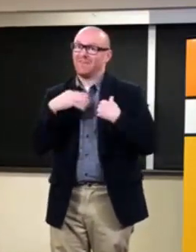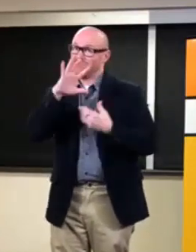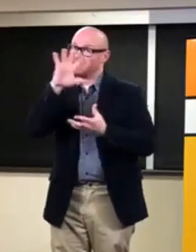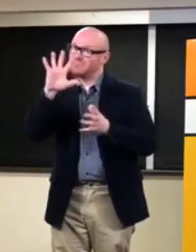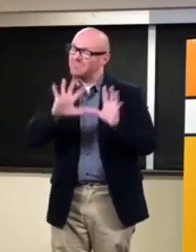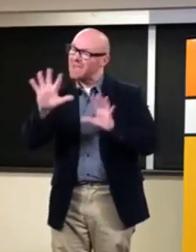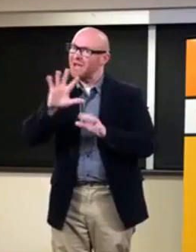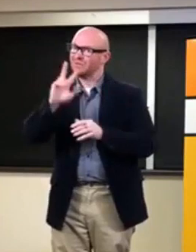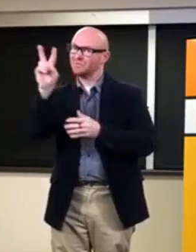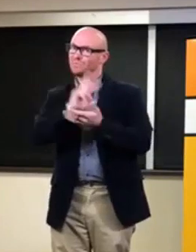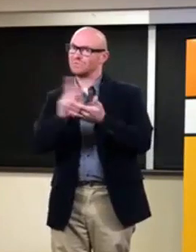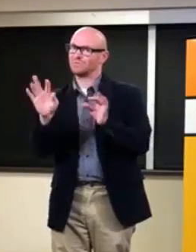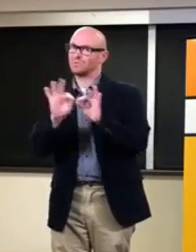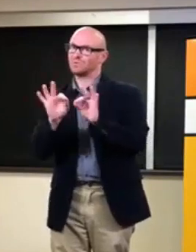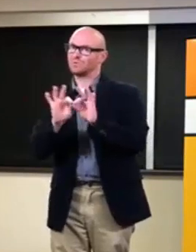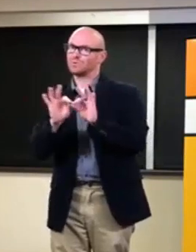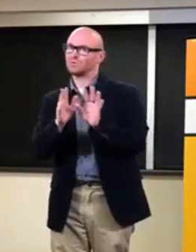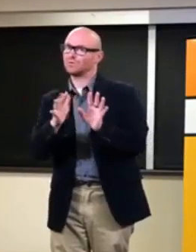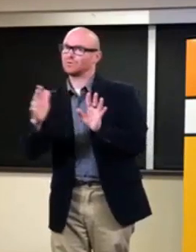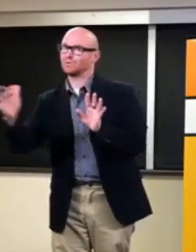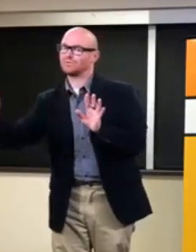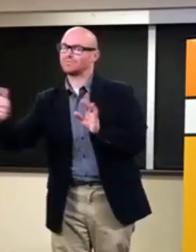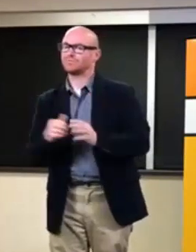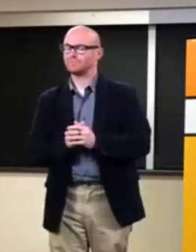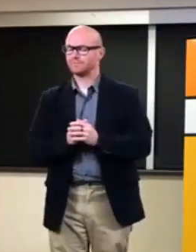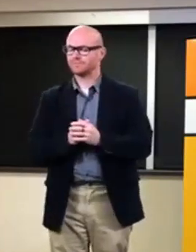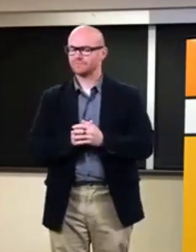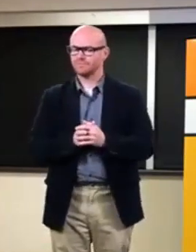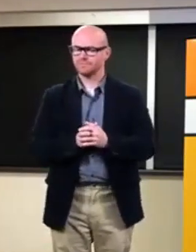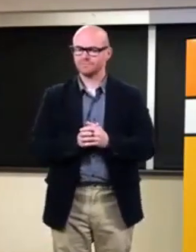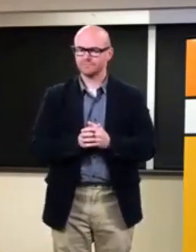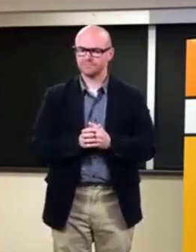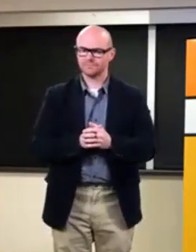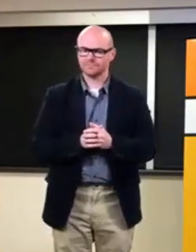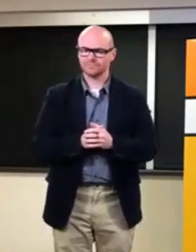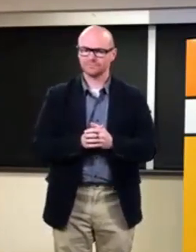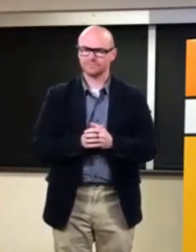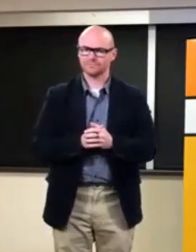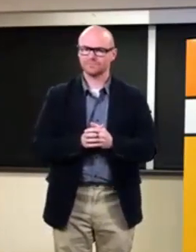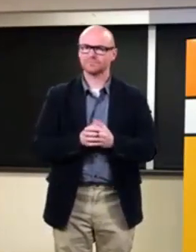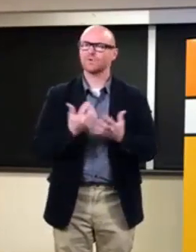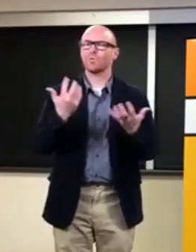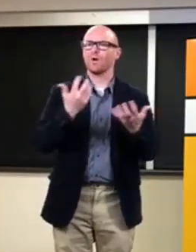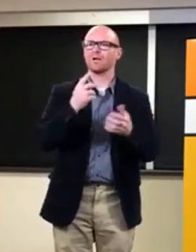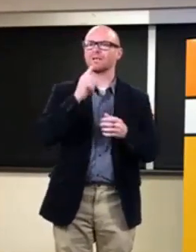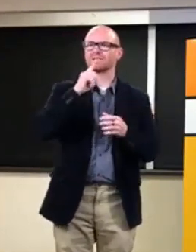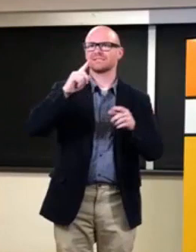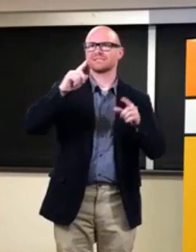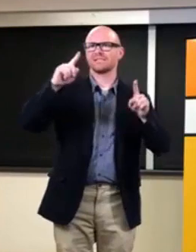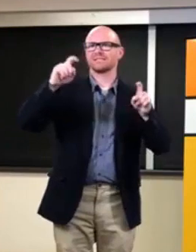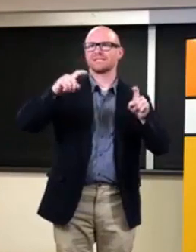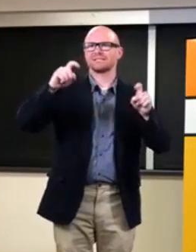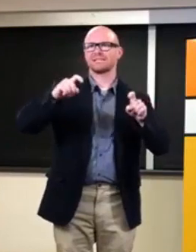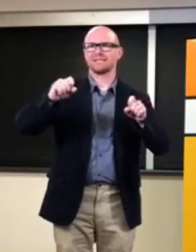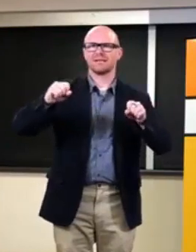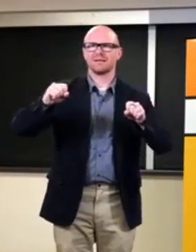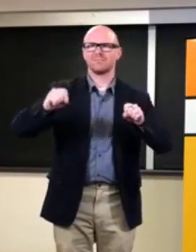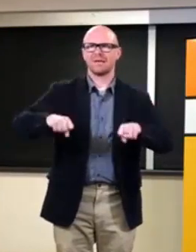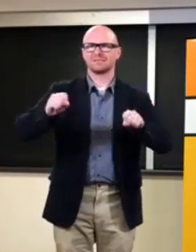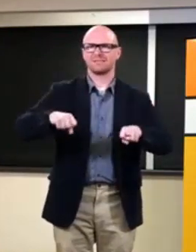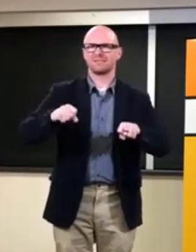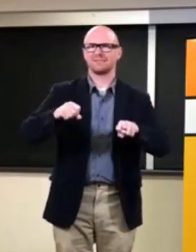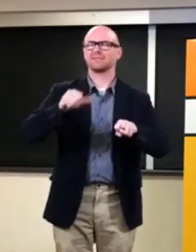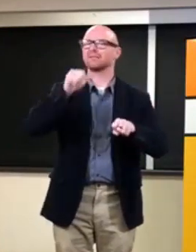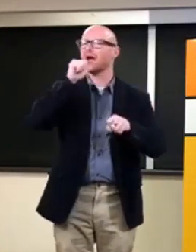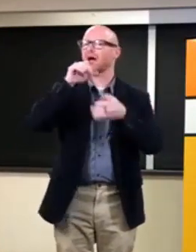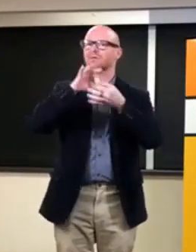Do we know which Utah hospitals participated? Go ahead. So what is the testing capacity with not in